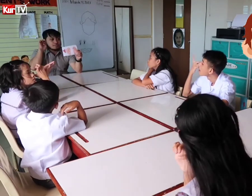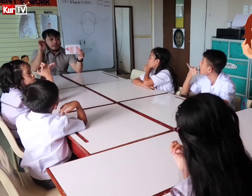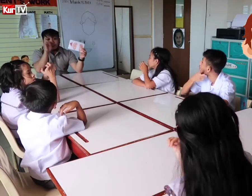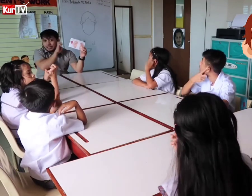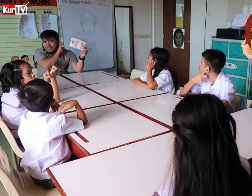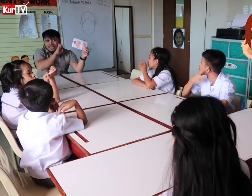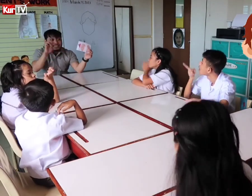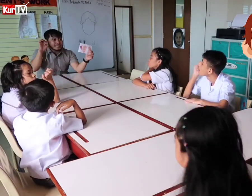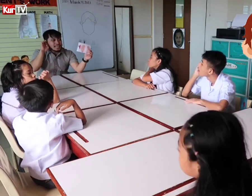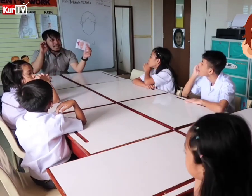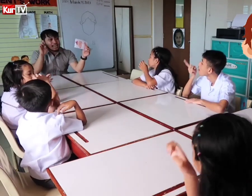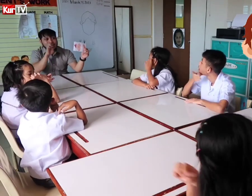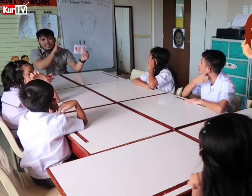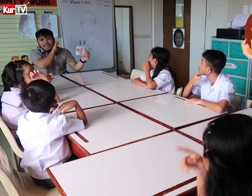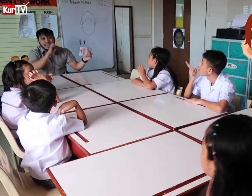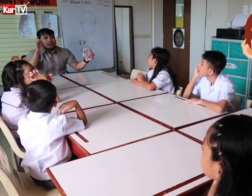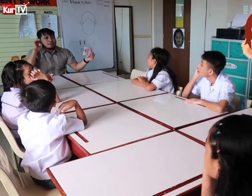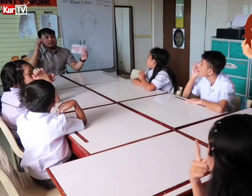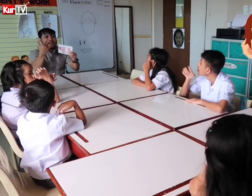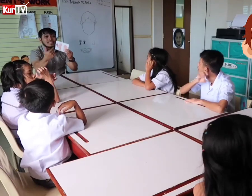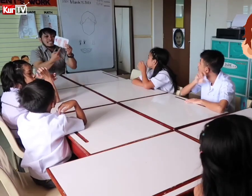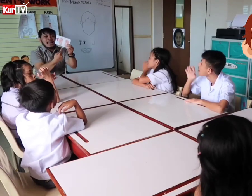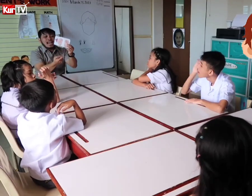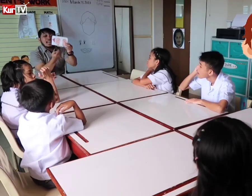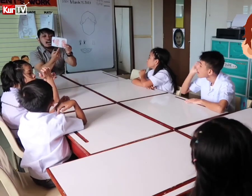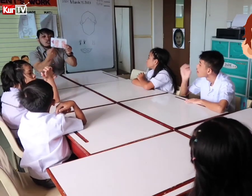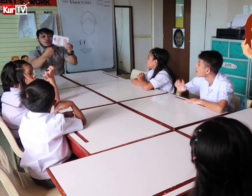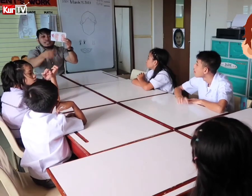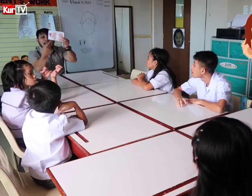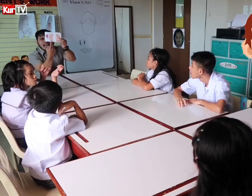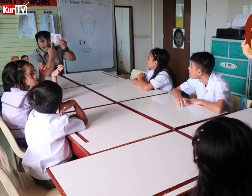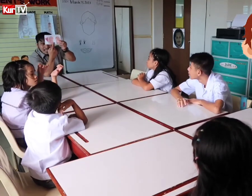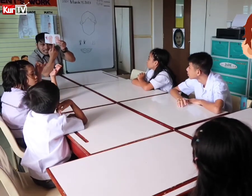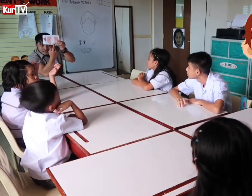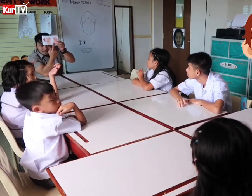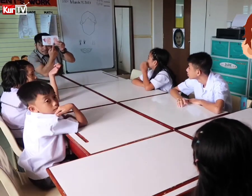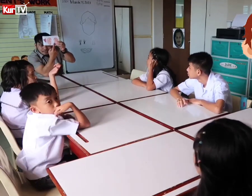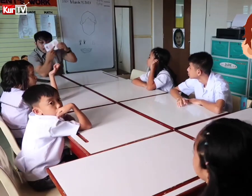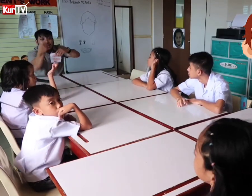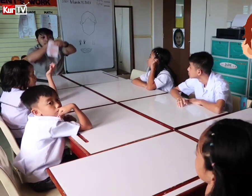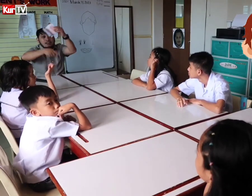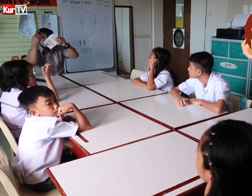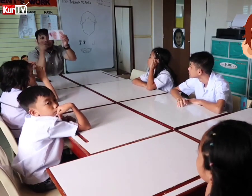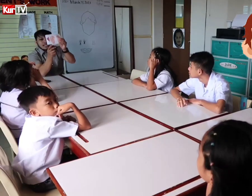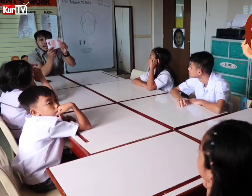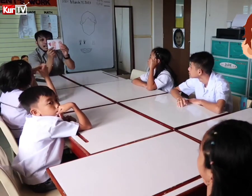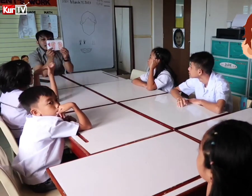spell ears. Ayan. Everybody sign. How do we sign? How do we sign?